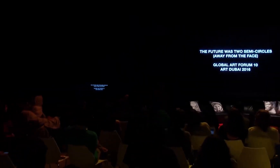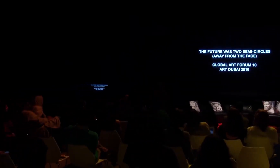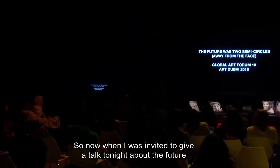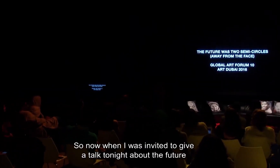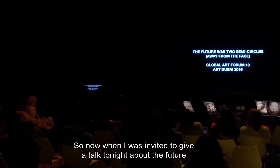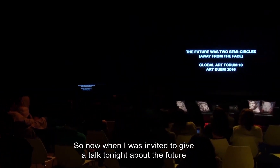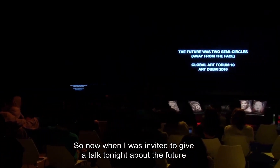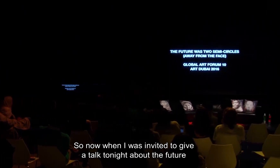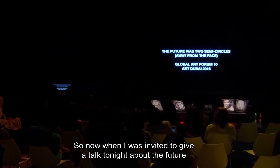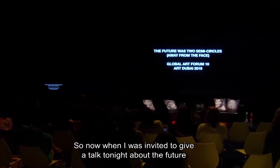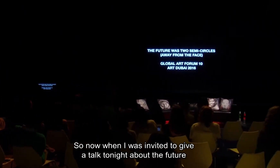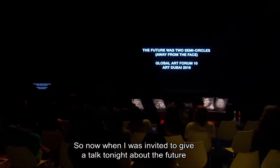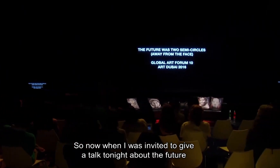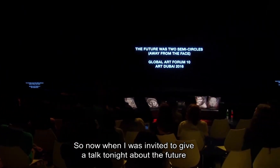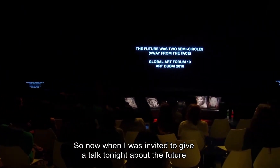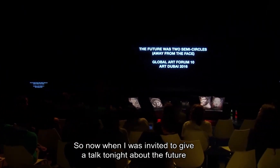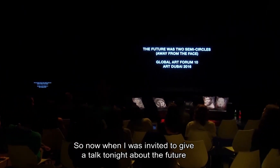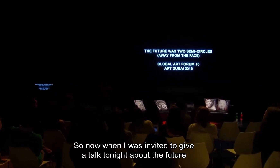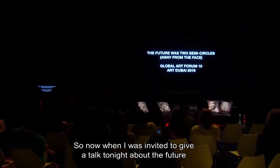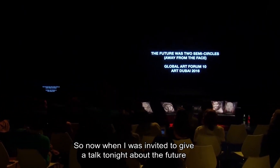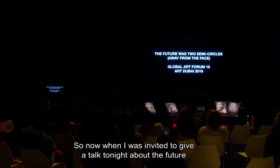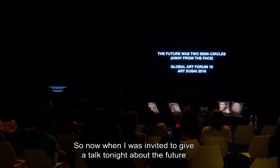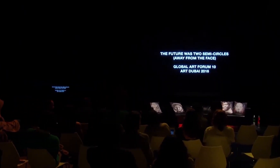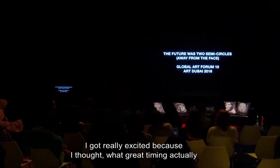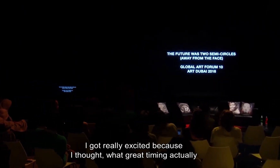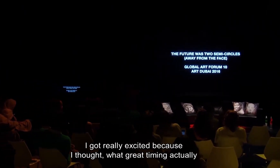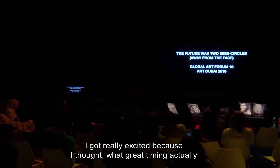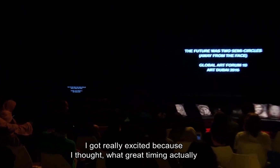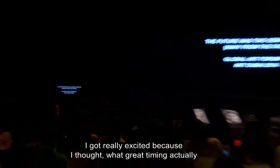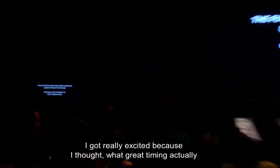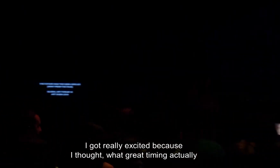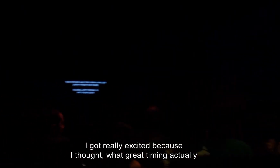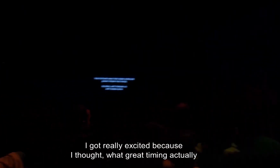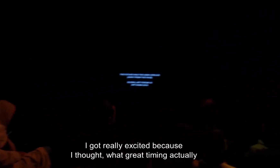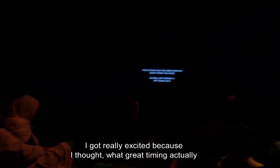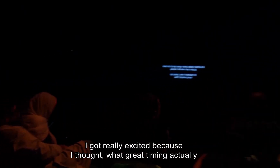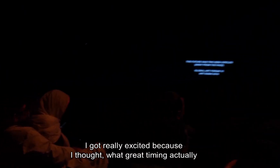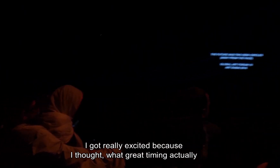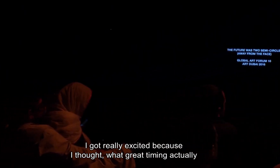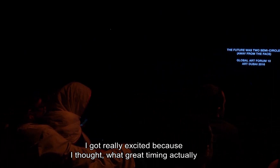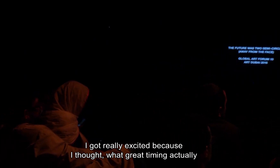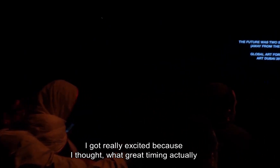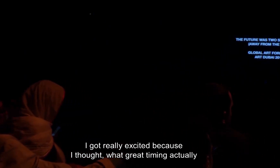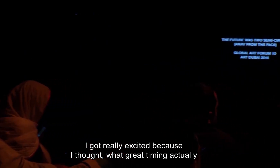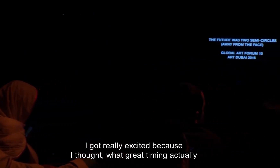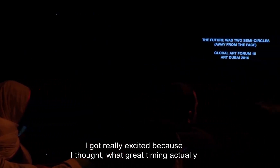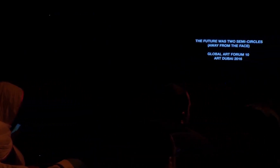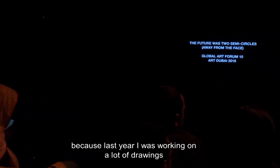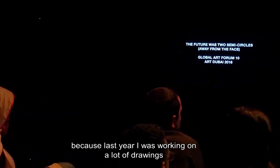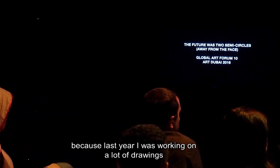So now when I was invited to give a talk tonight about the future, I got really excited because I thought, what great timing actually, because last year